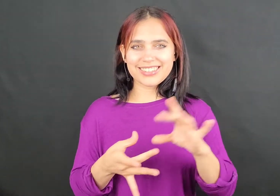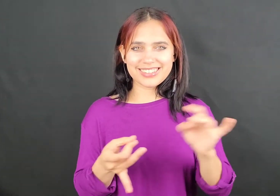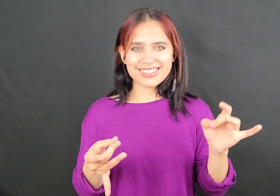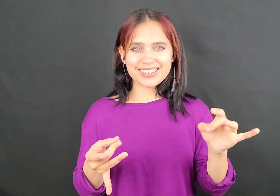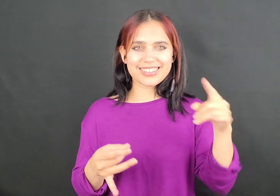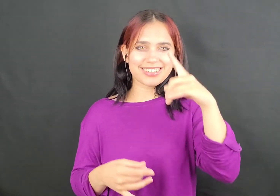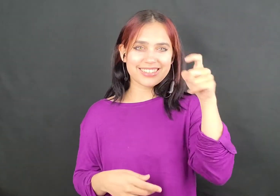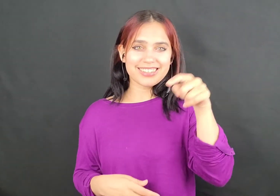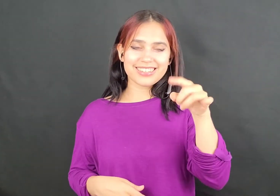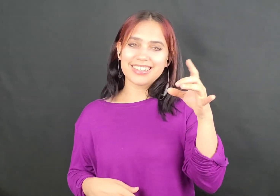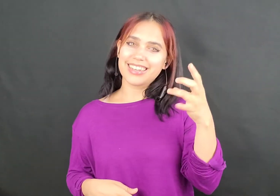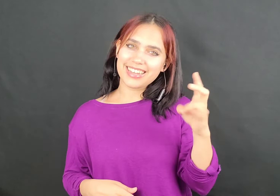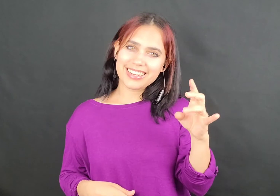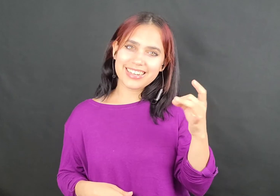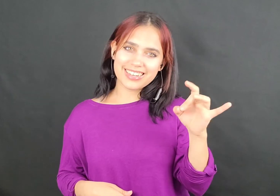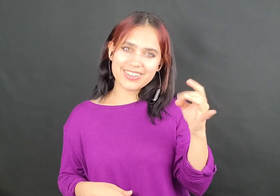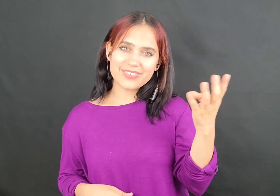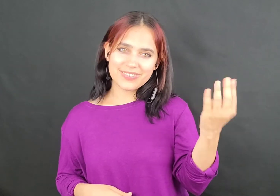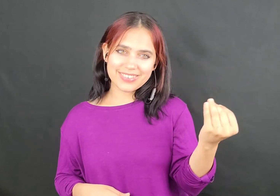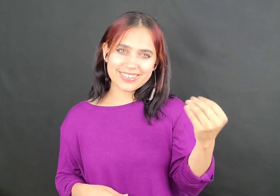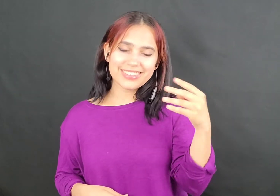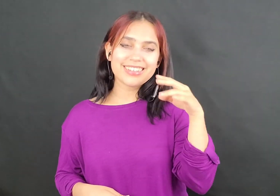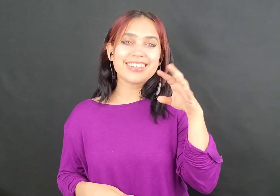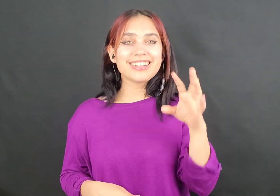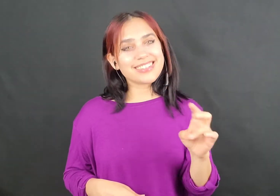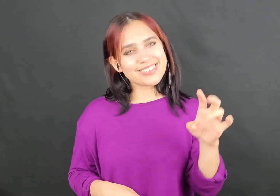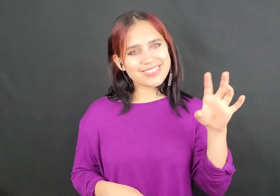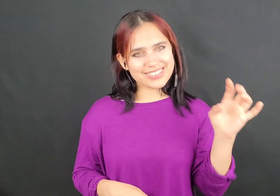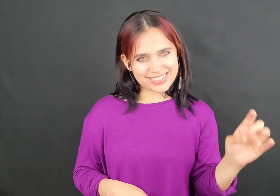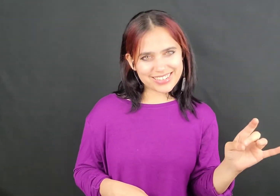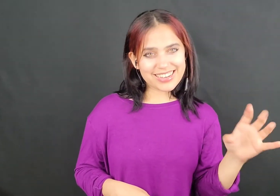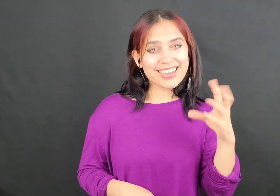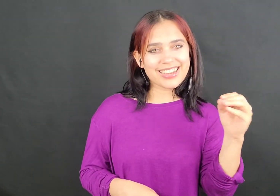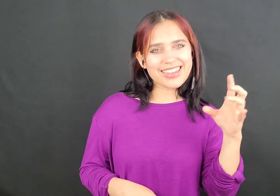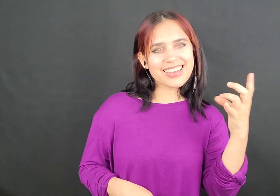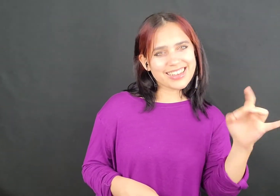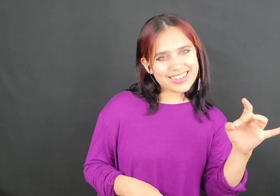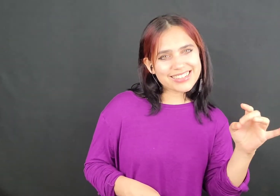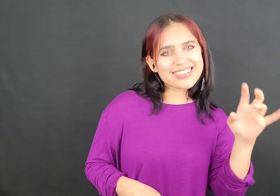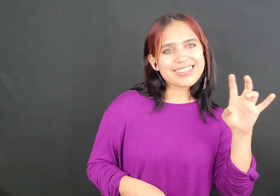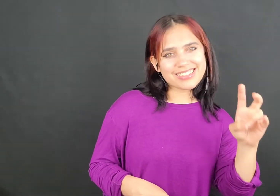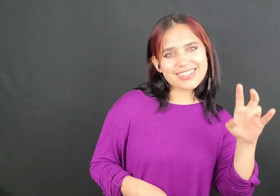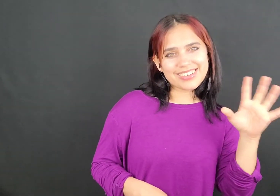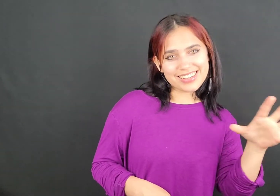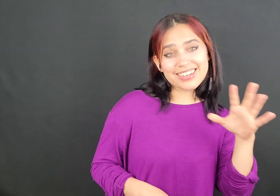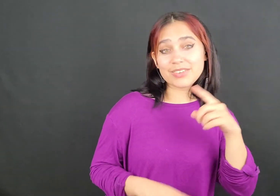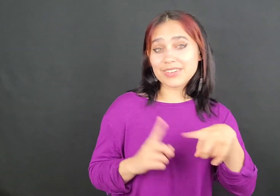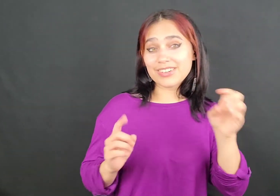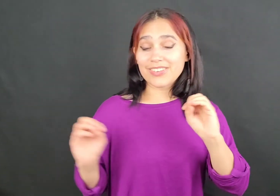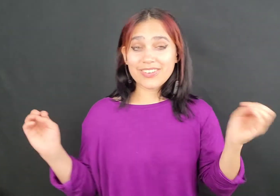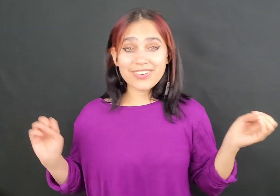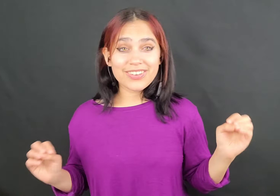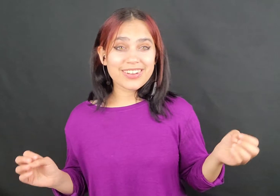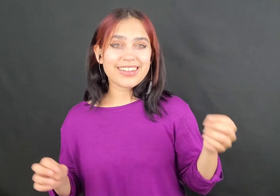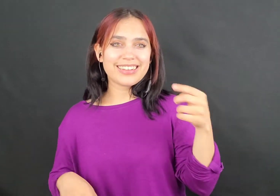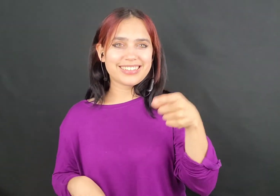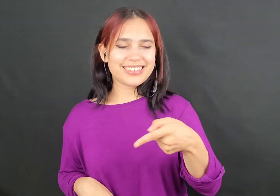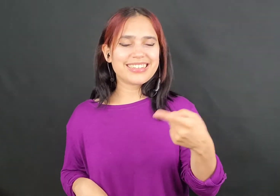and 1865, but no trace of the missing officers was ever discovered. A scientific exploration